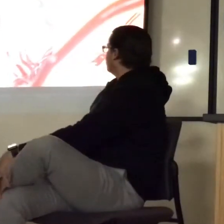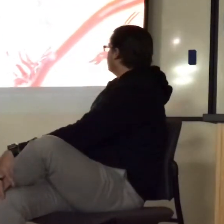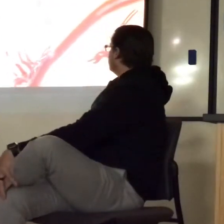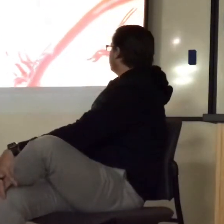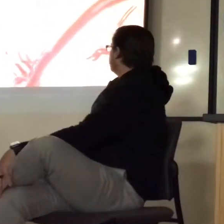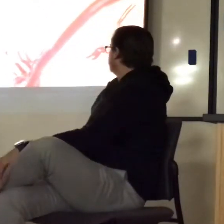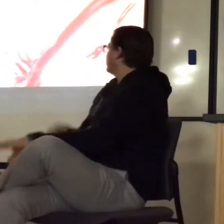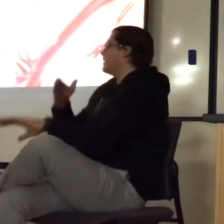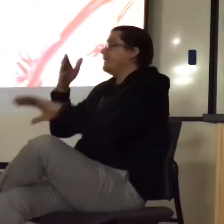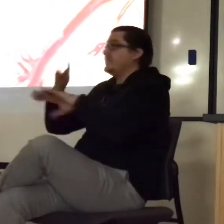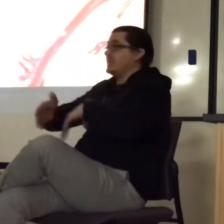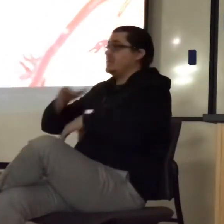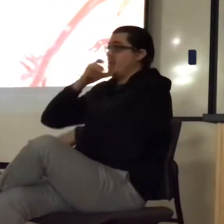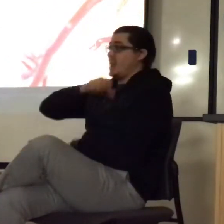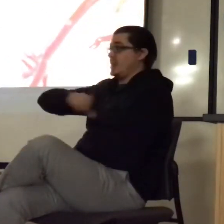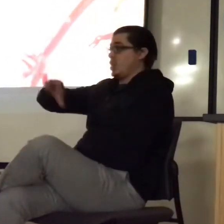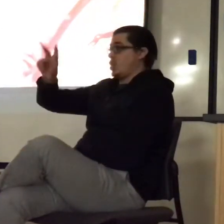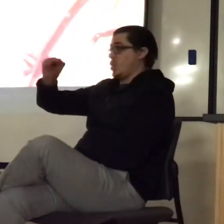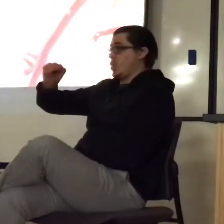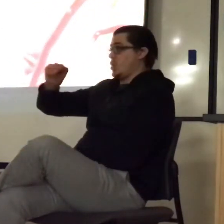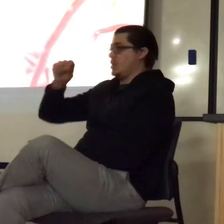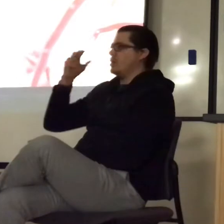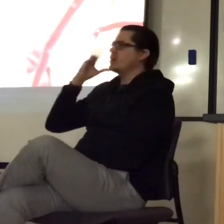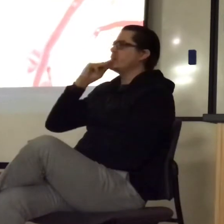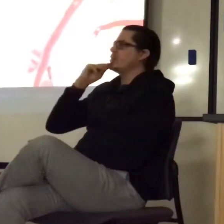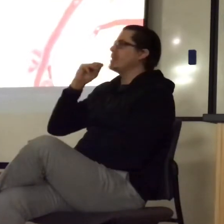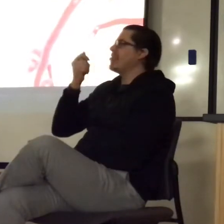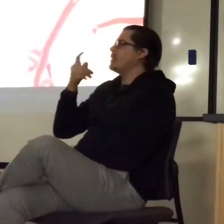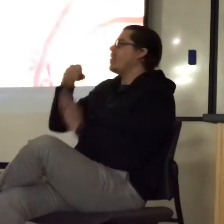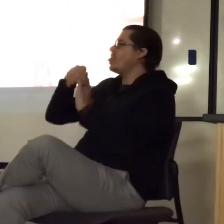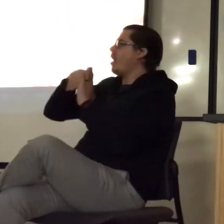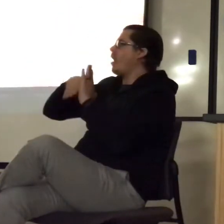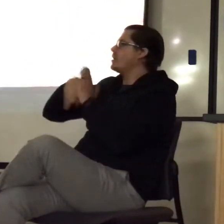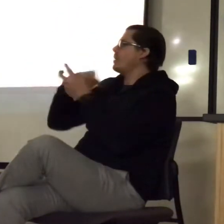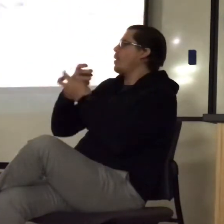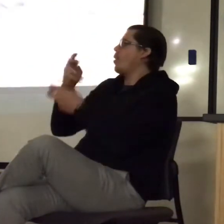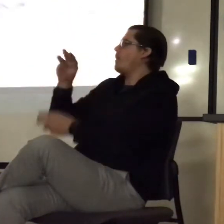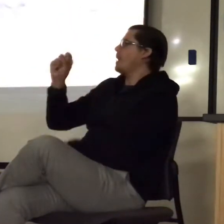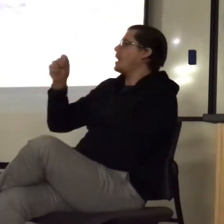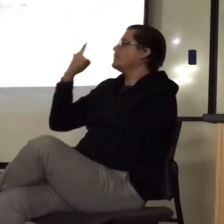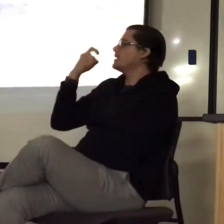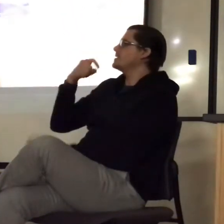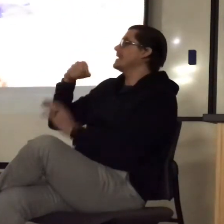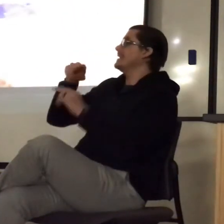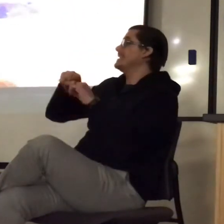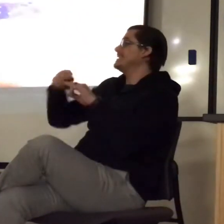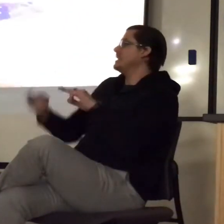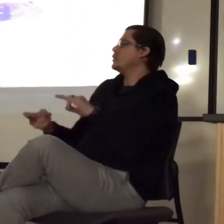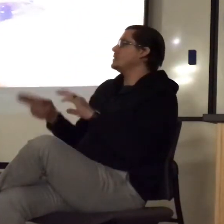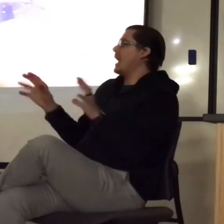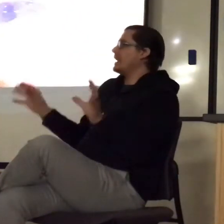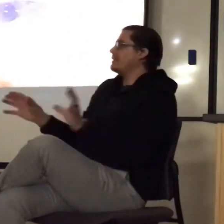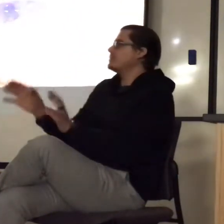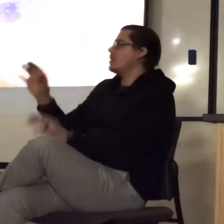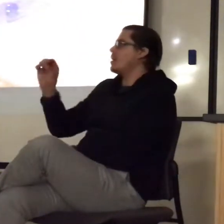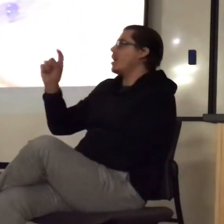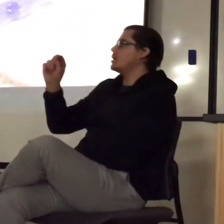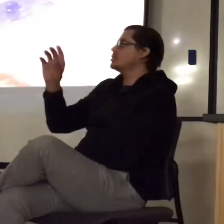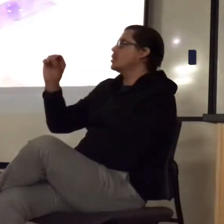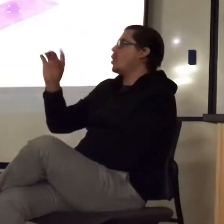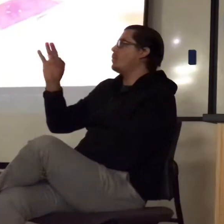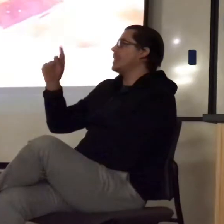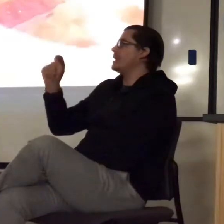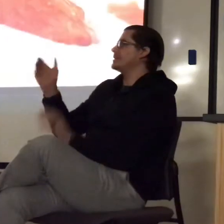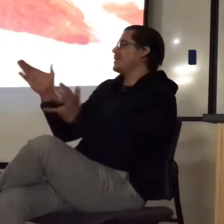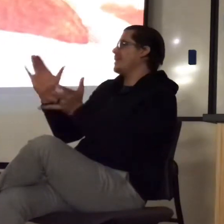After the age of 30, most people experience a gradual loss in bone mass due to a relative decrease in the activity of osteoblasts compared